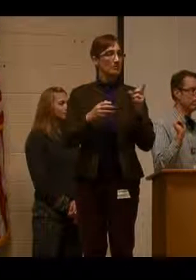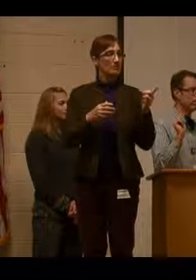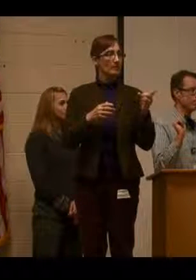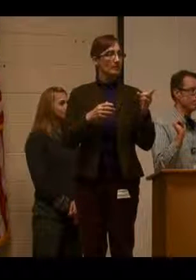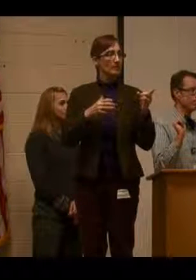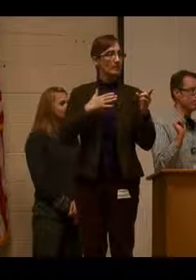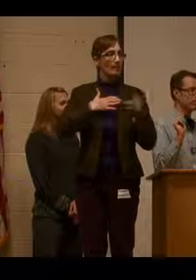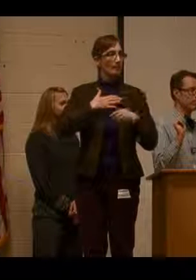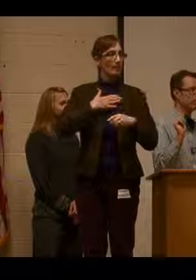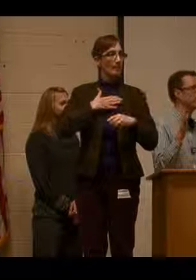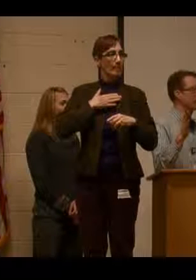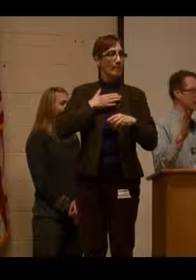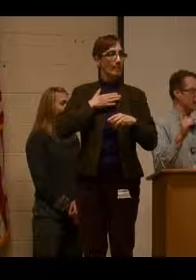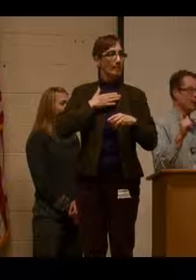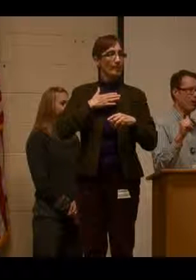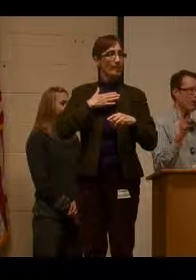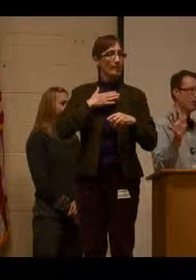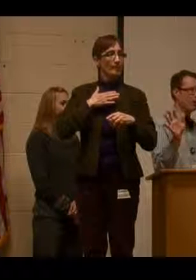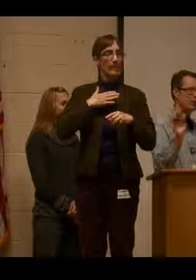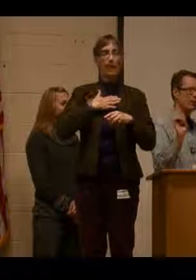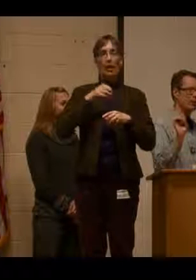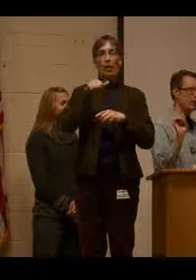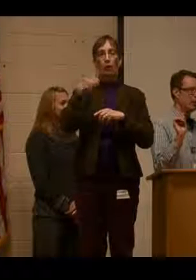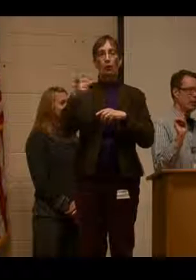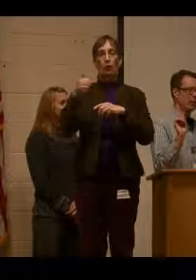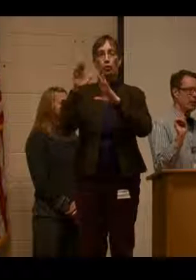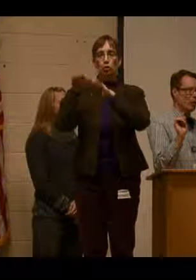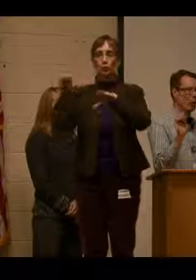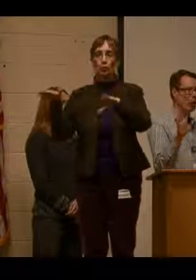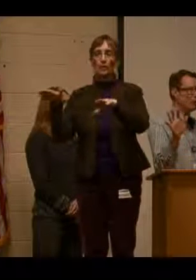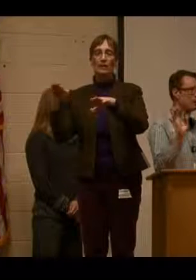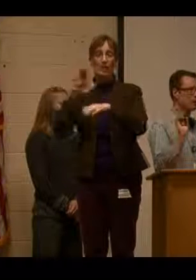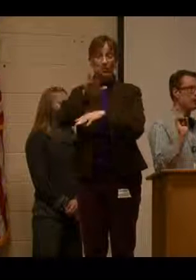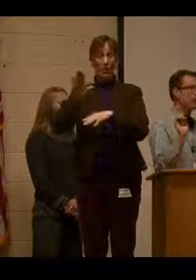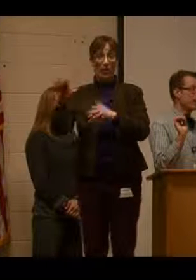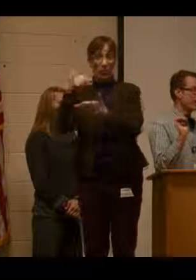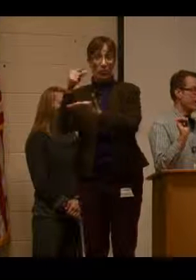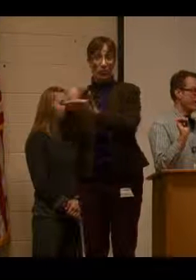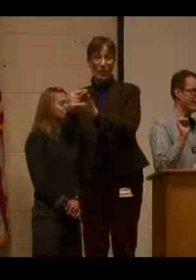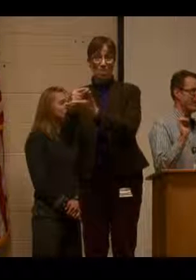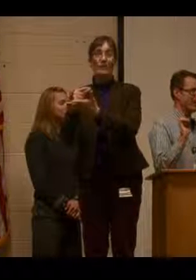Yeah. We're open to as many as can attend.